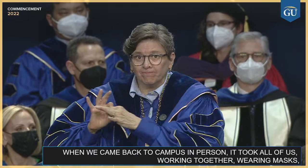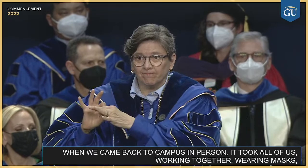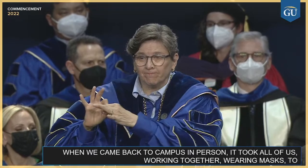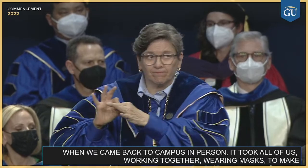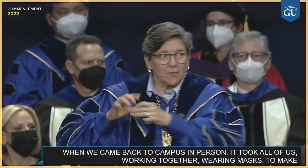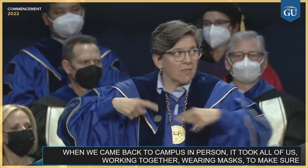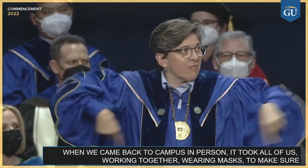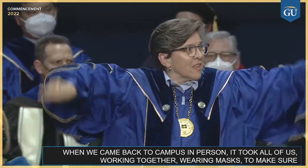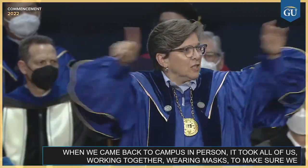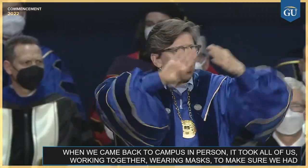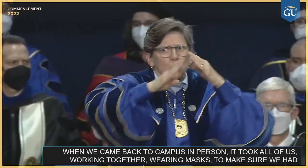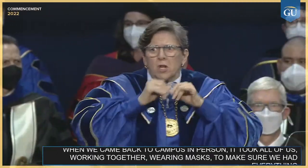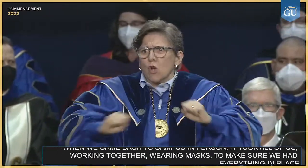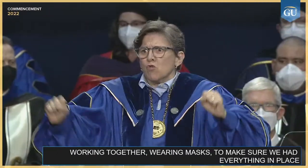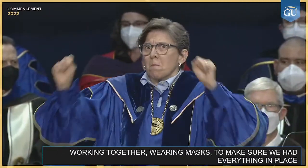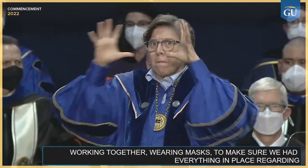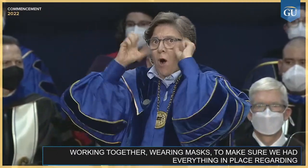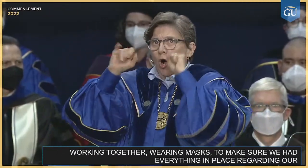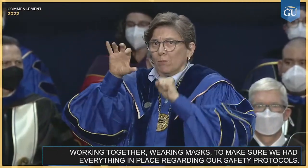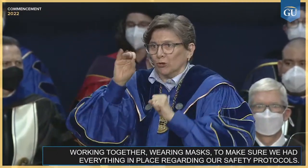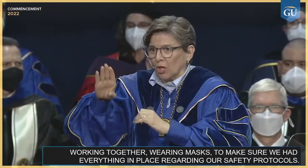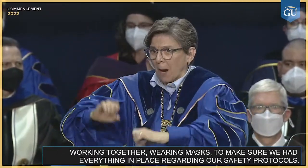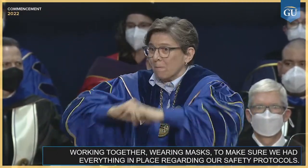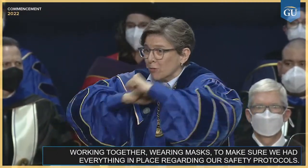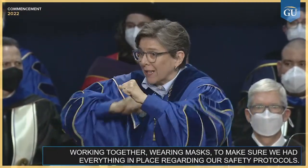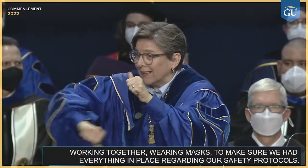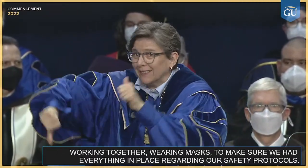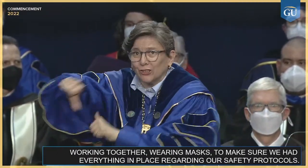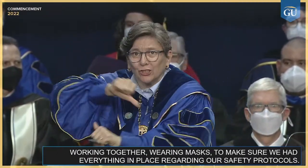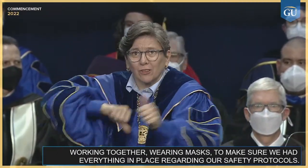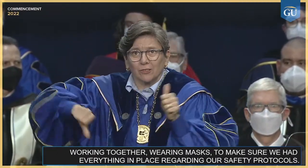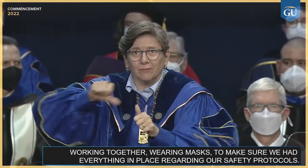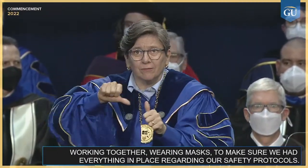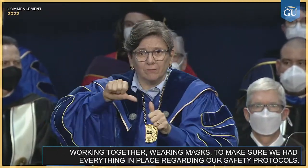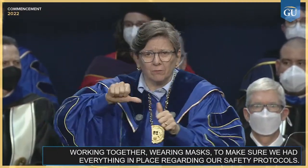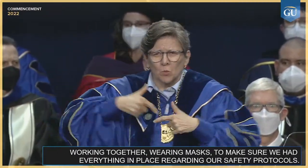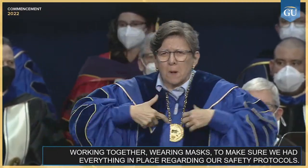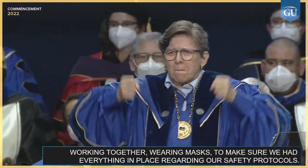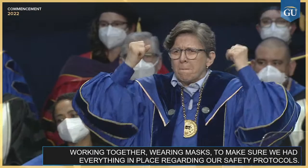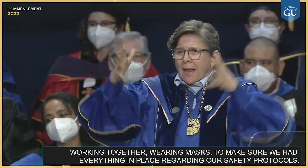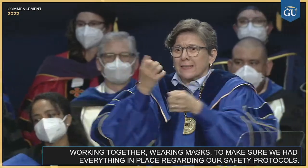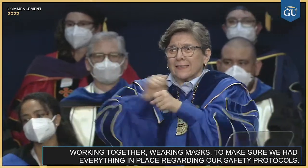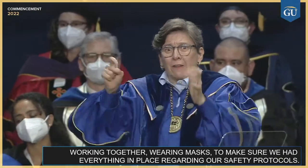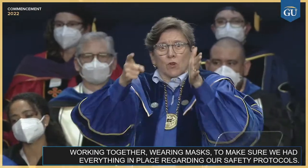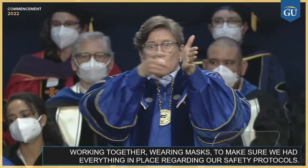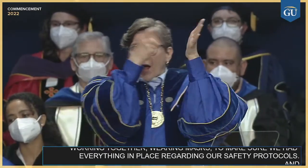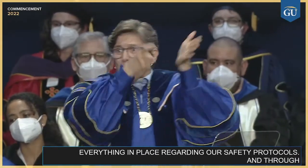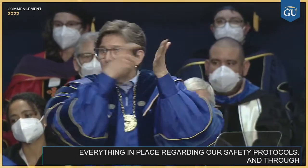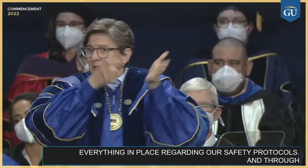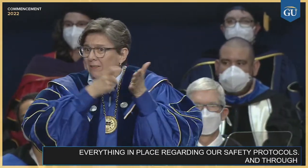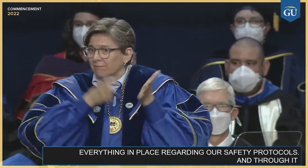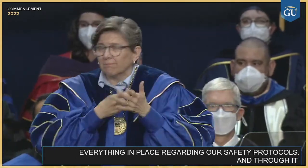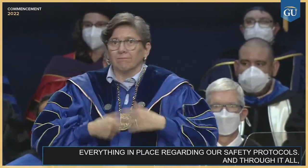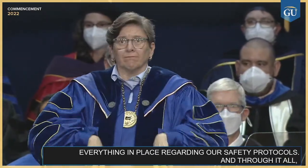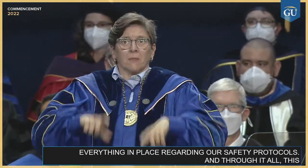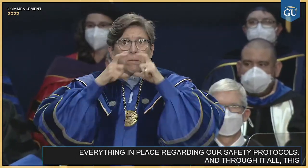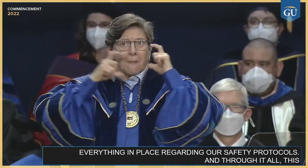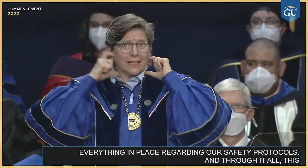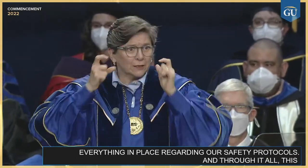And through it all, this collective action is what led to us being able to protect each other with our so many